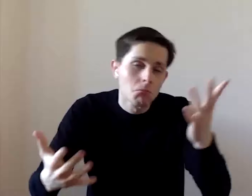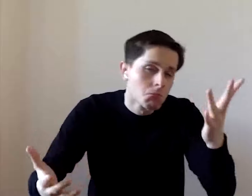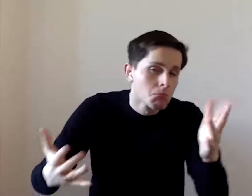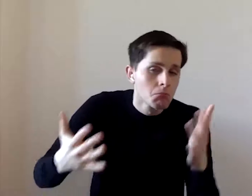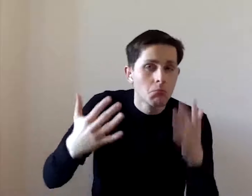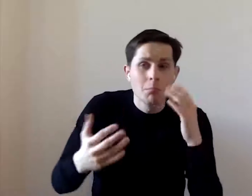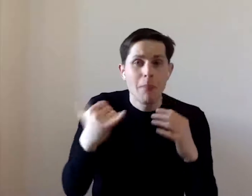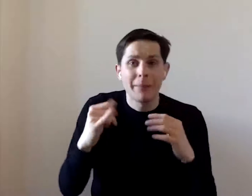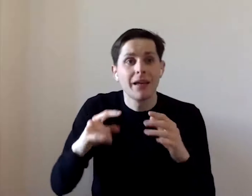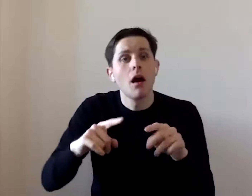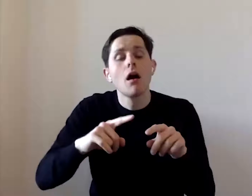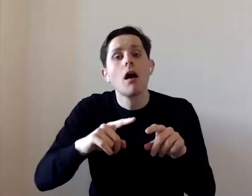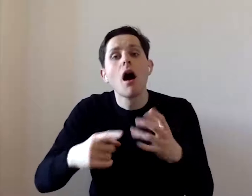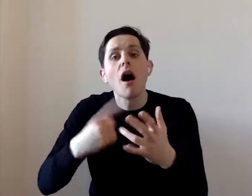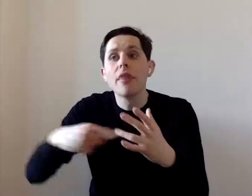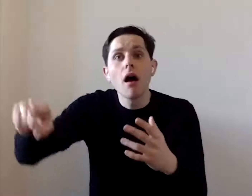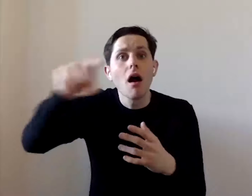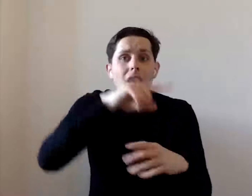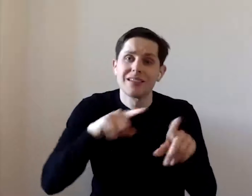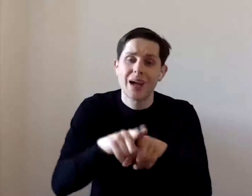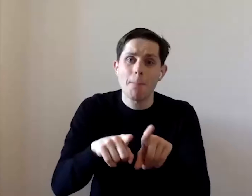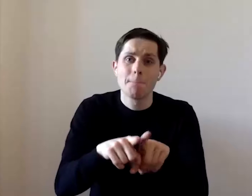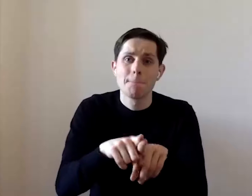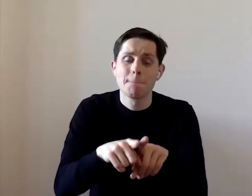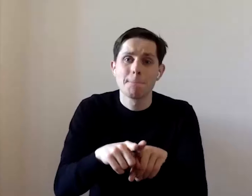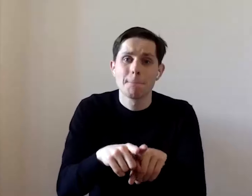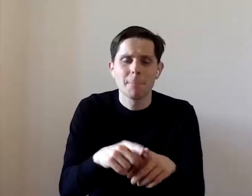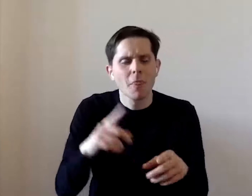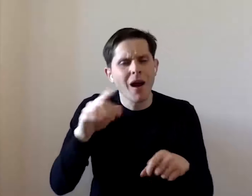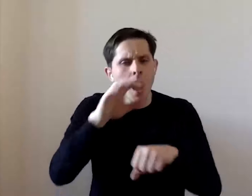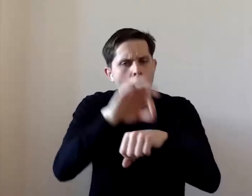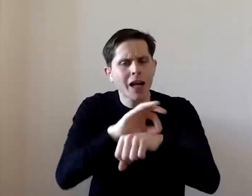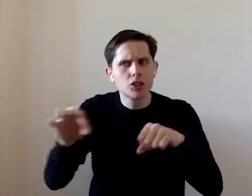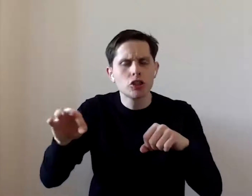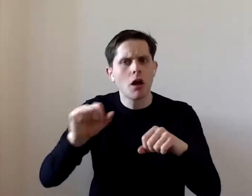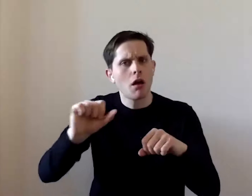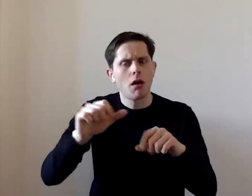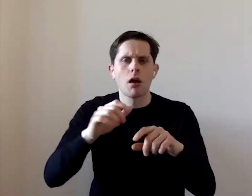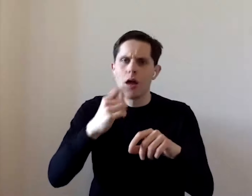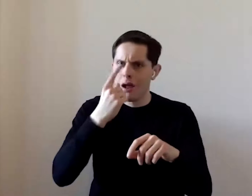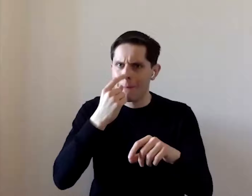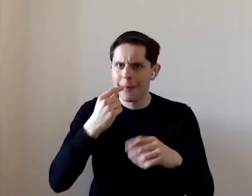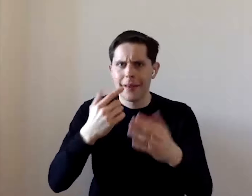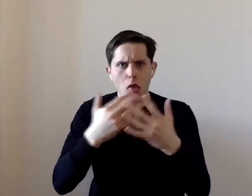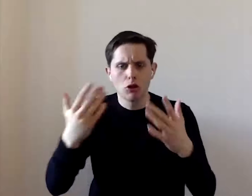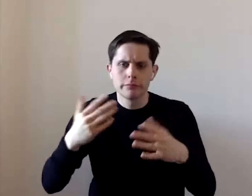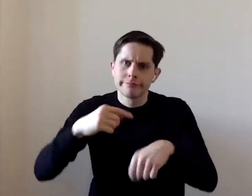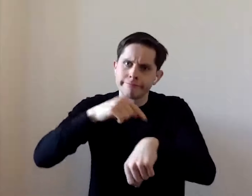that. I think the aspect of the architectural industry, which I think I feel constantly alert